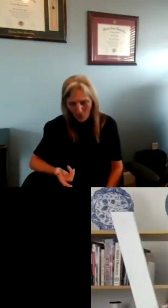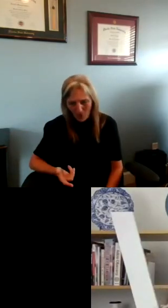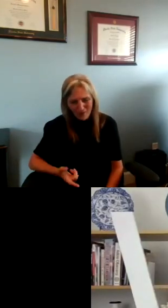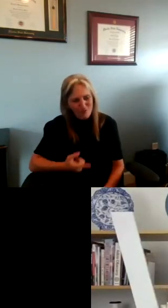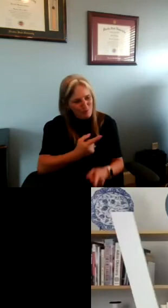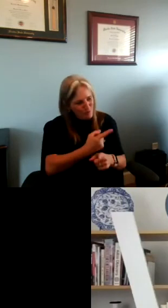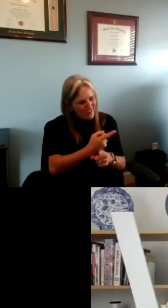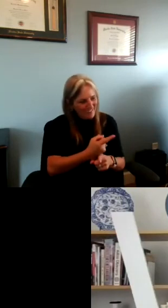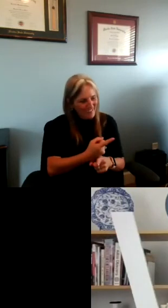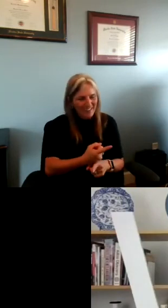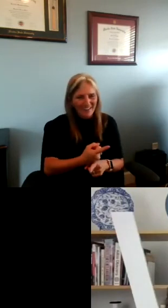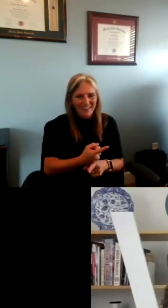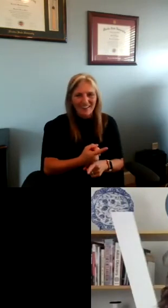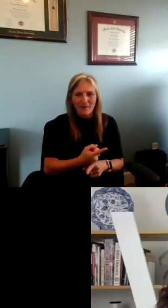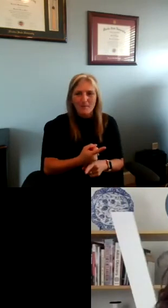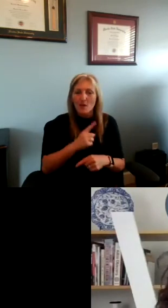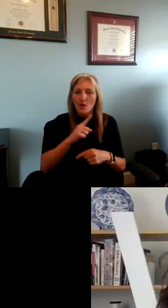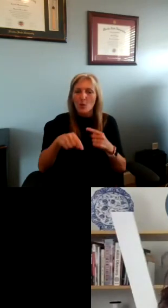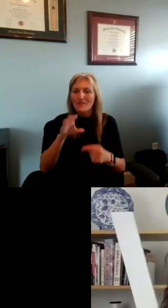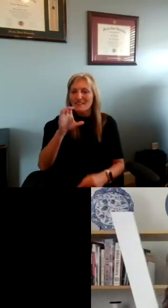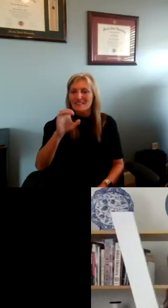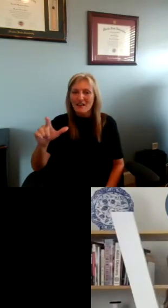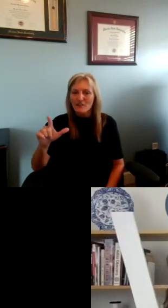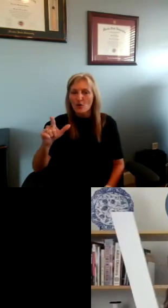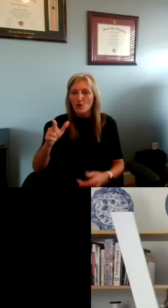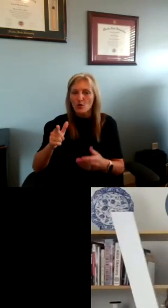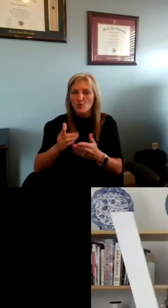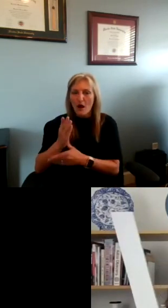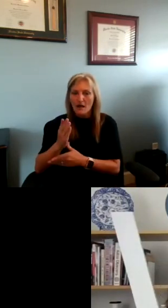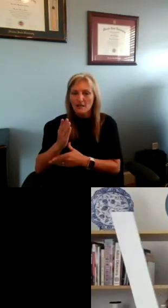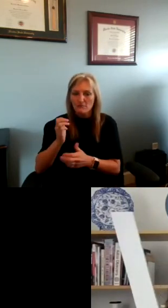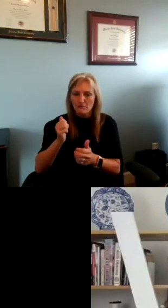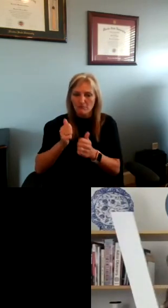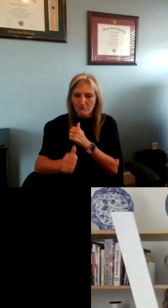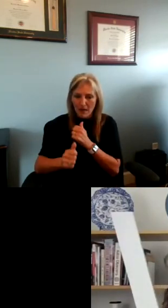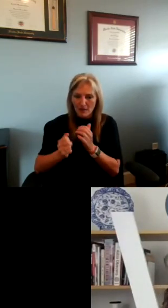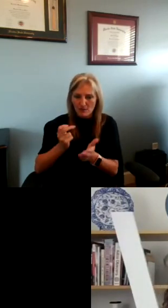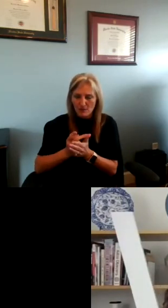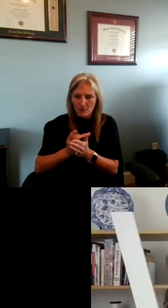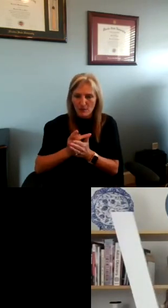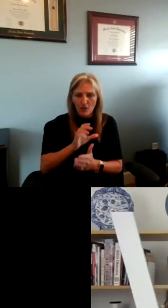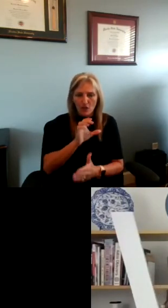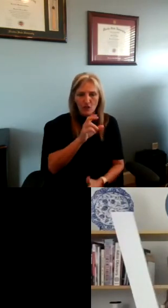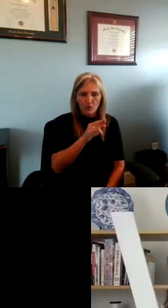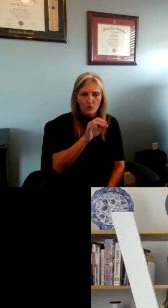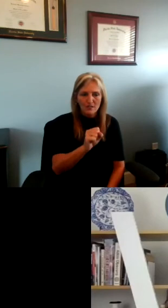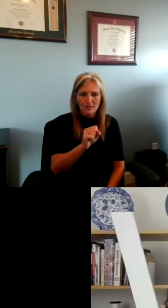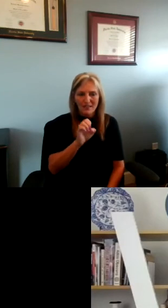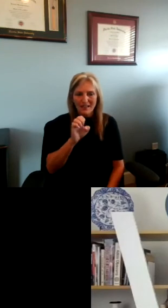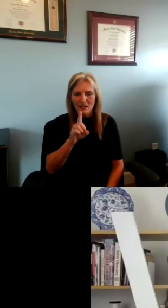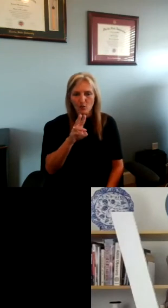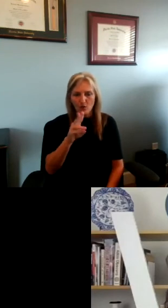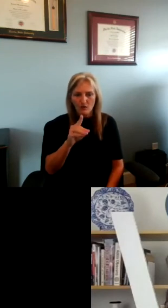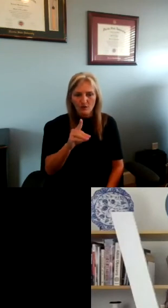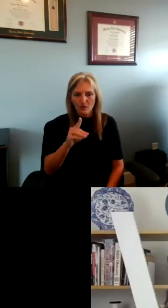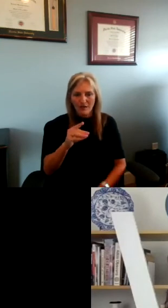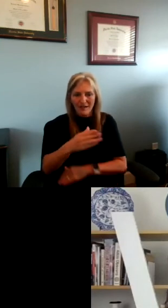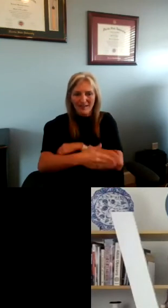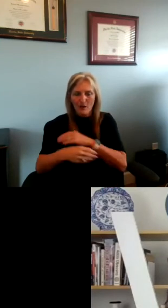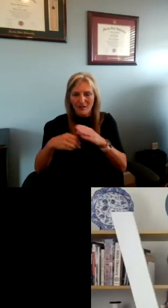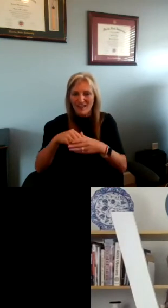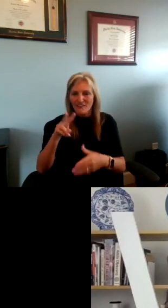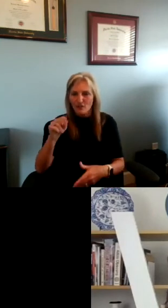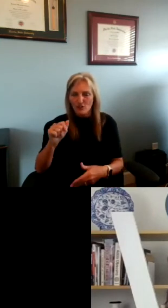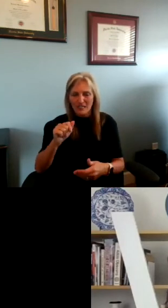Civil Rights Act was passed on the heels of Prince Edward County in Virginia, rather than integrate their